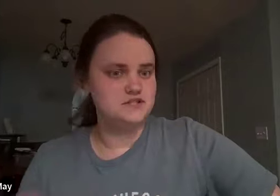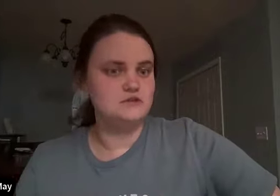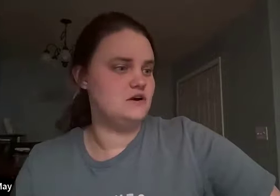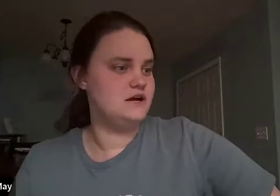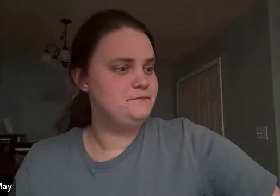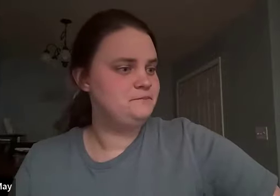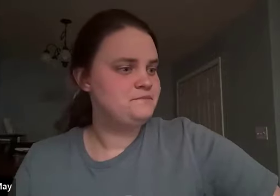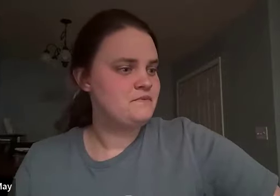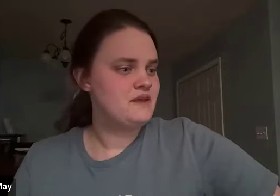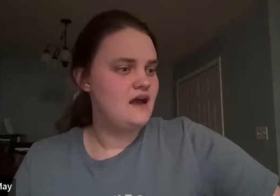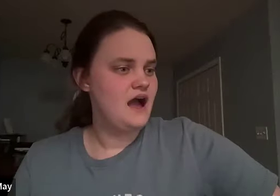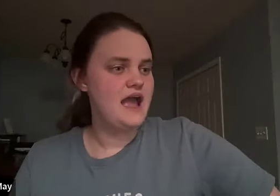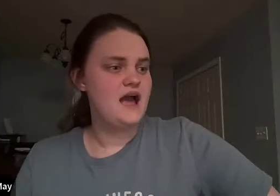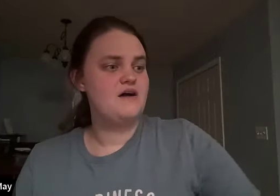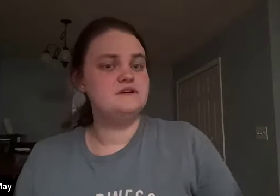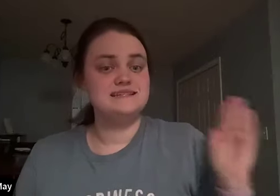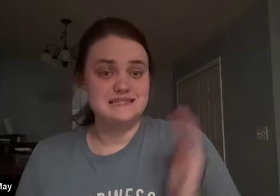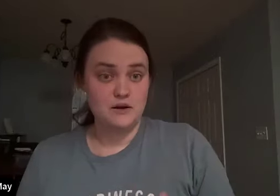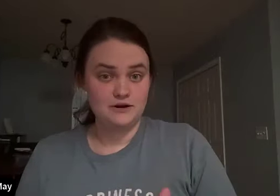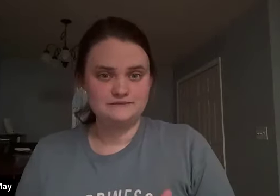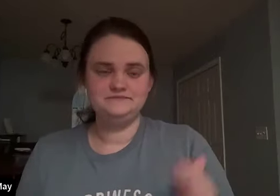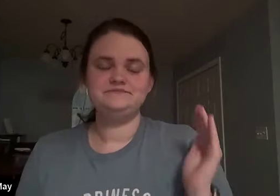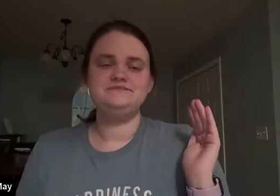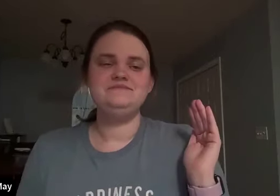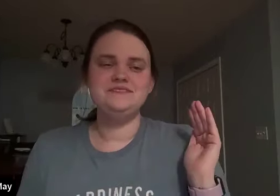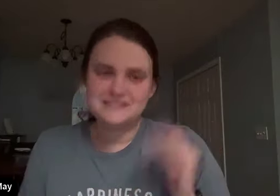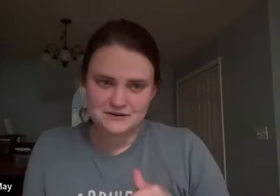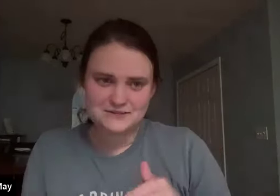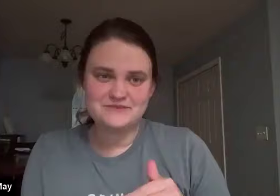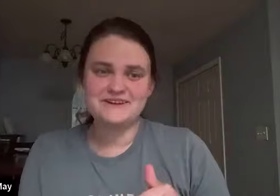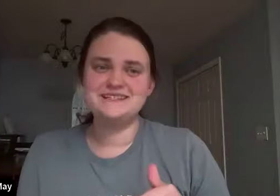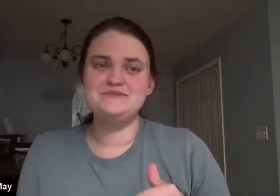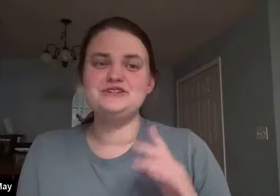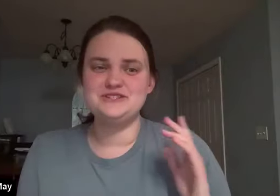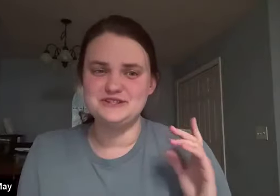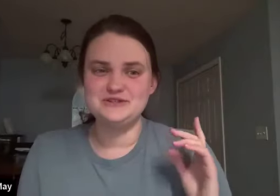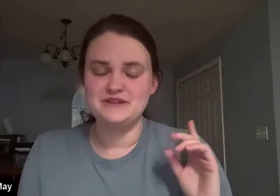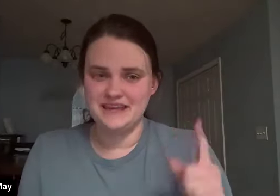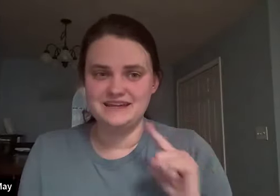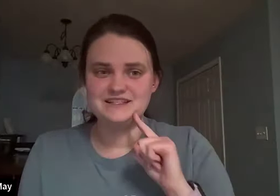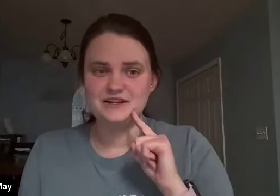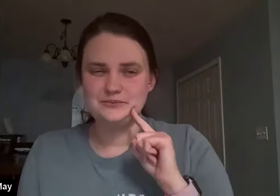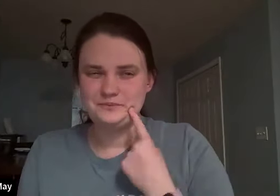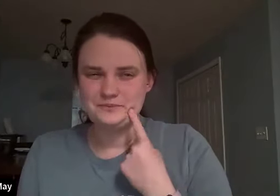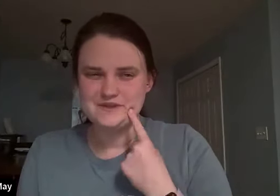so sorry. I have sour. Sour is going to be very similar to the candy. It's going to go